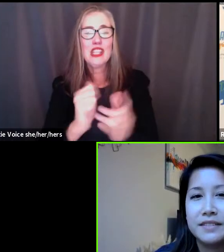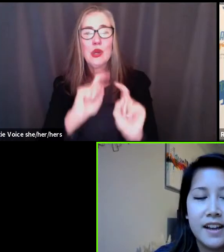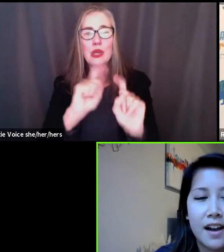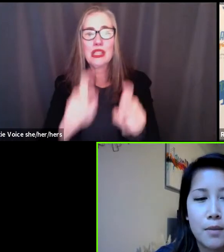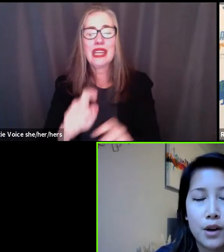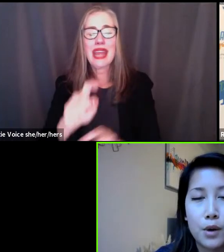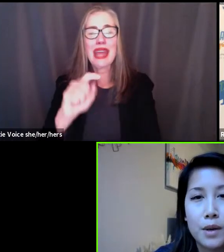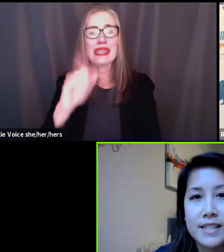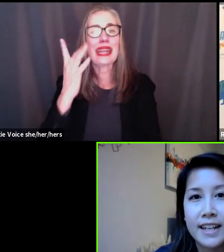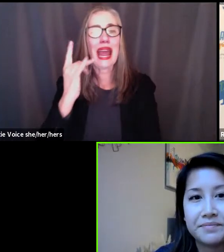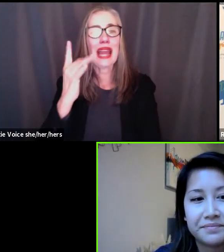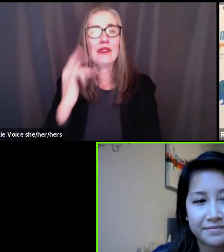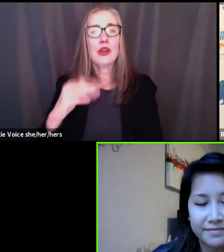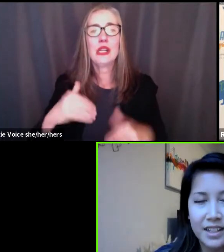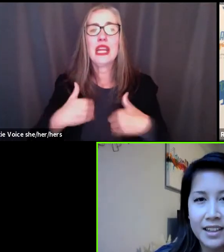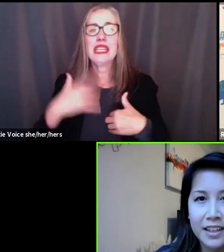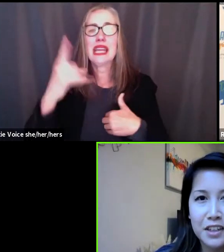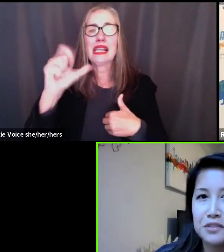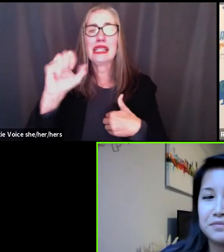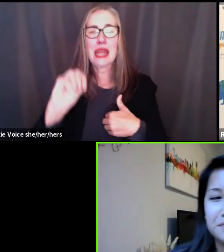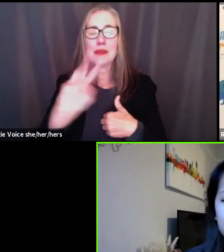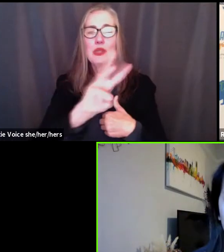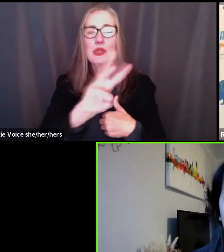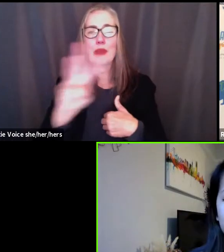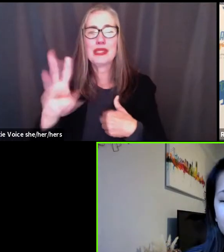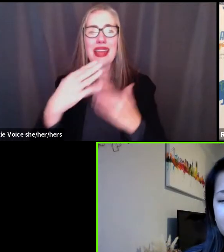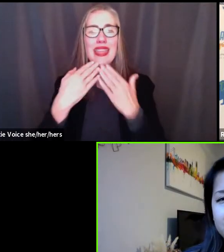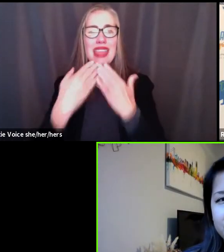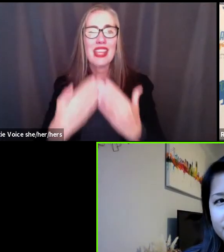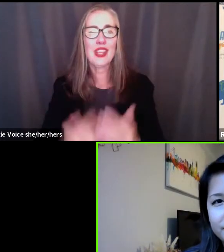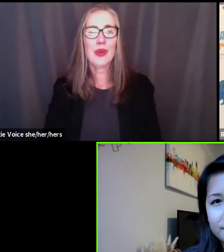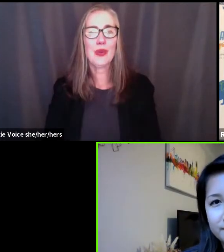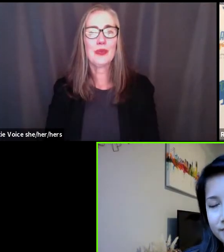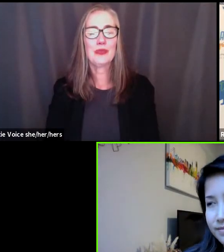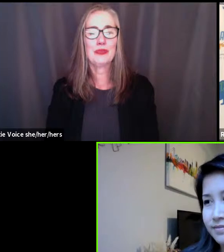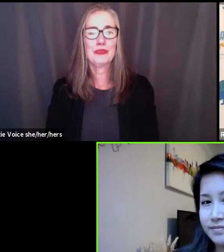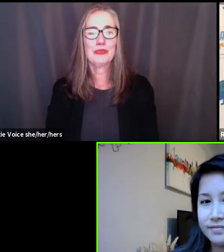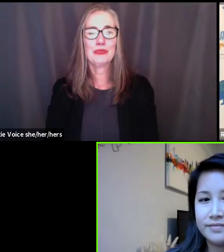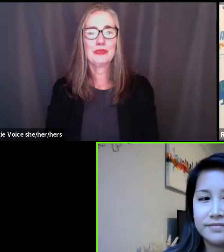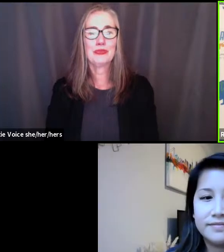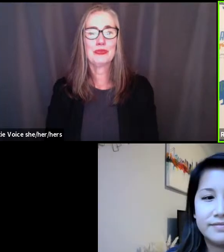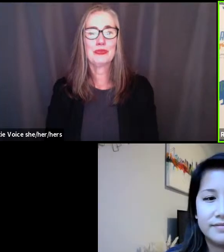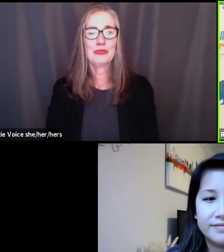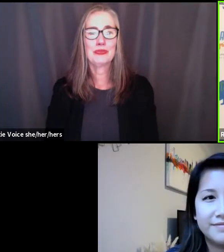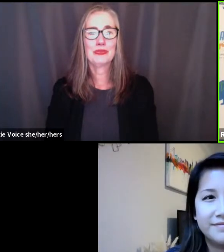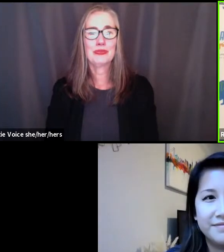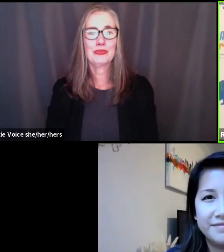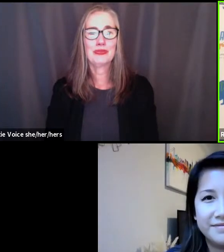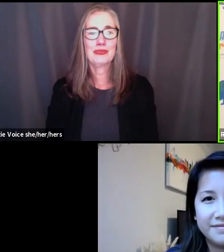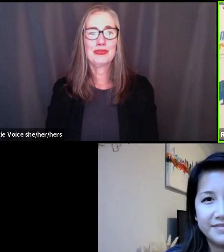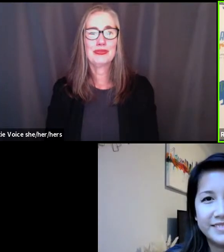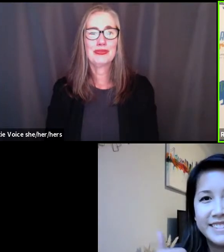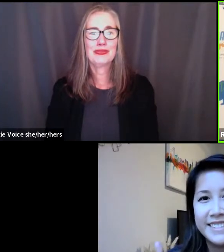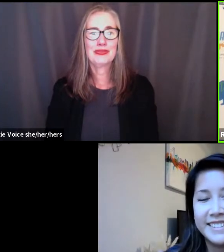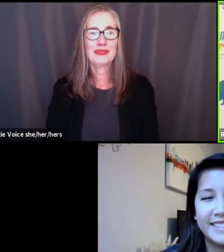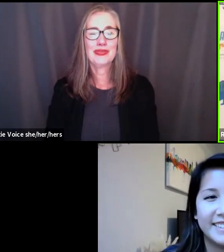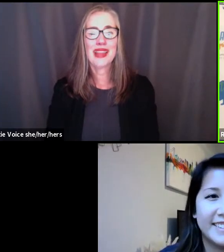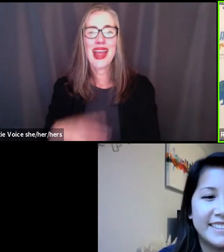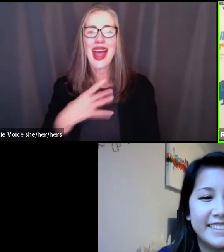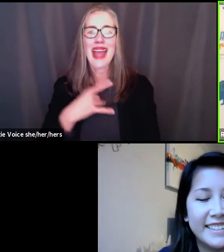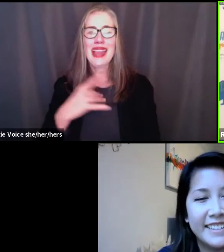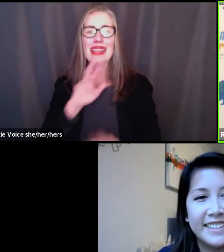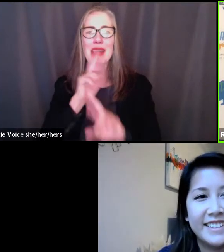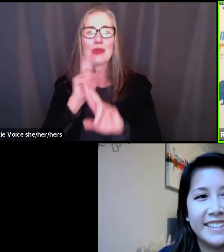Dems on our website. Thank you. I love that great report by a president that